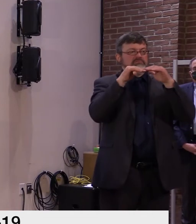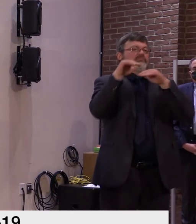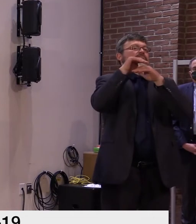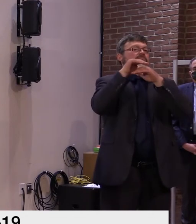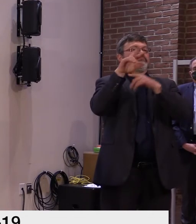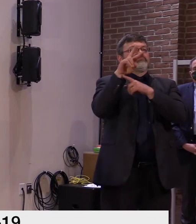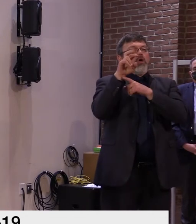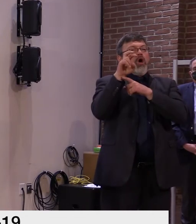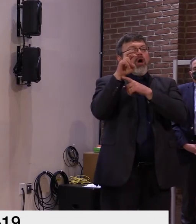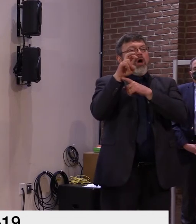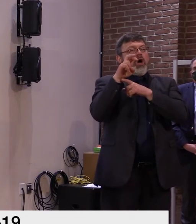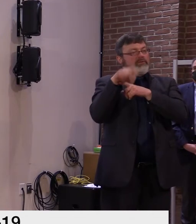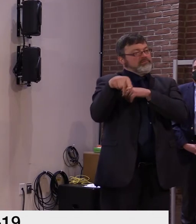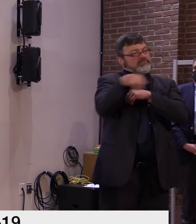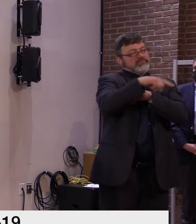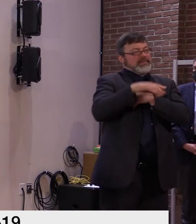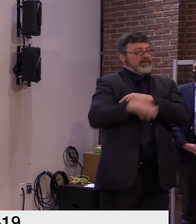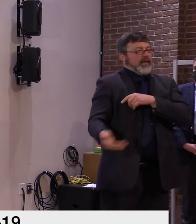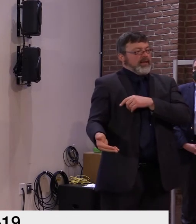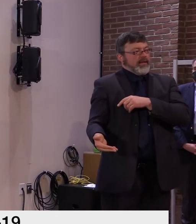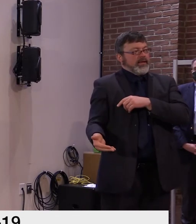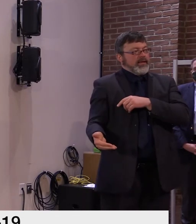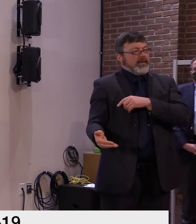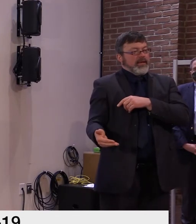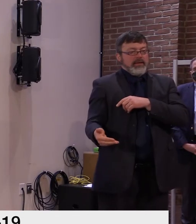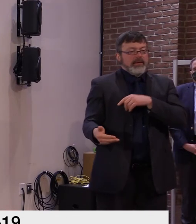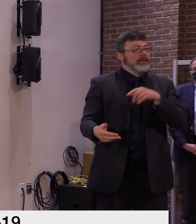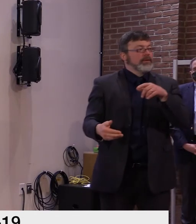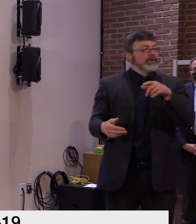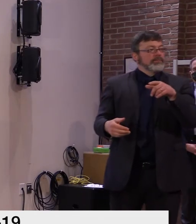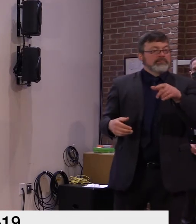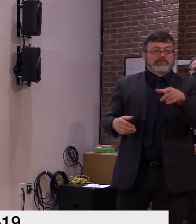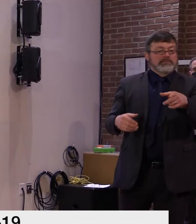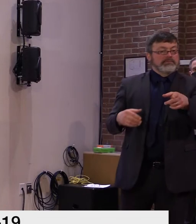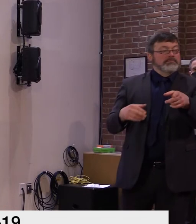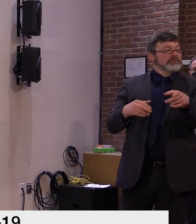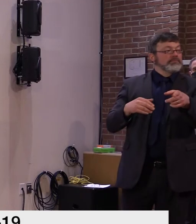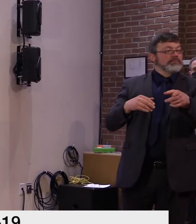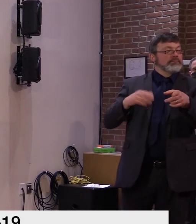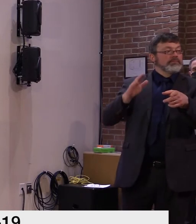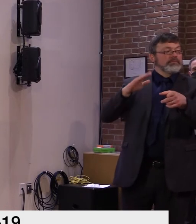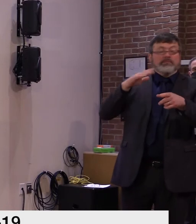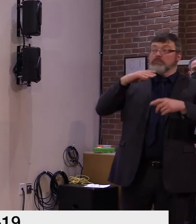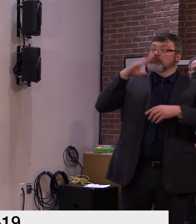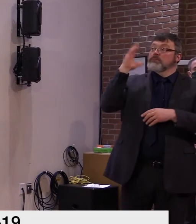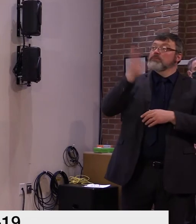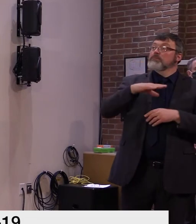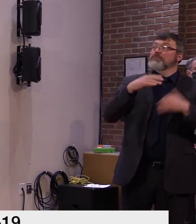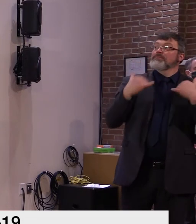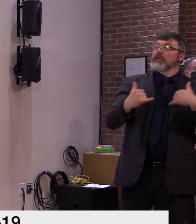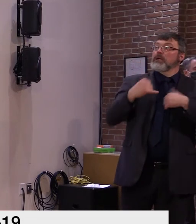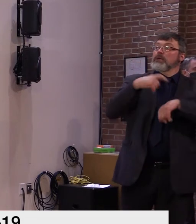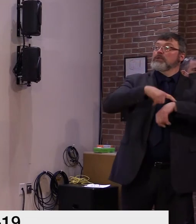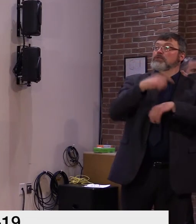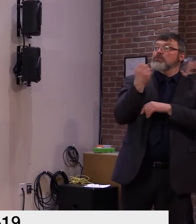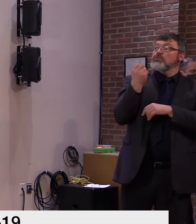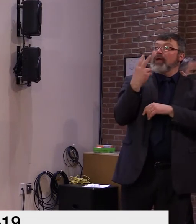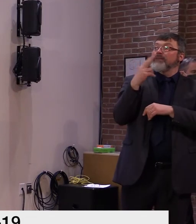All right, just a quick time check. It is 12:20, and we're only halfway through the queue. Greg, the County Courier.